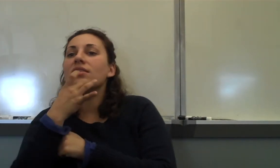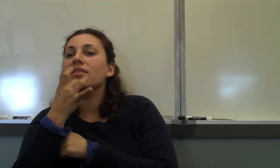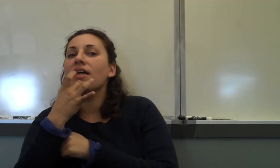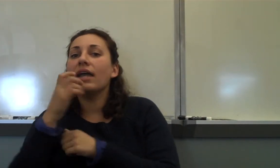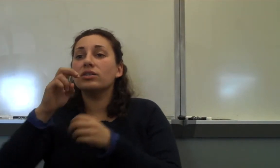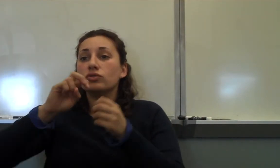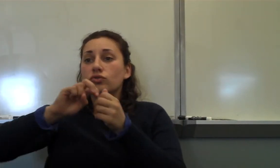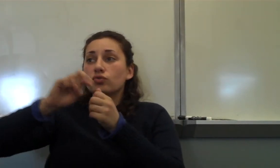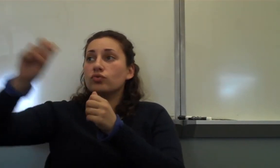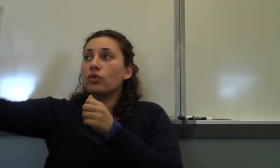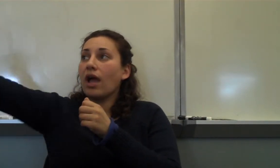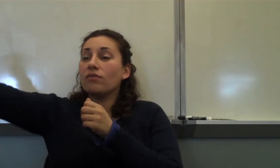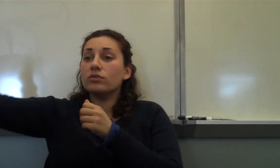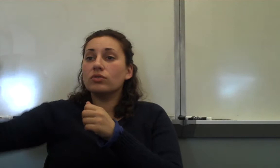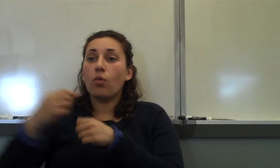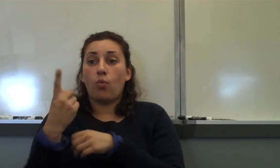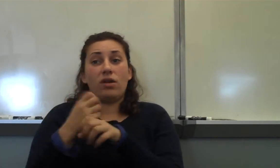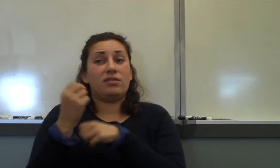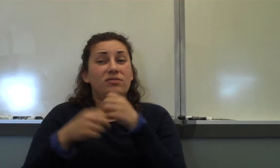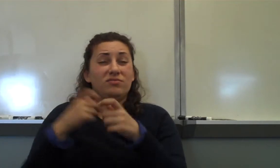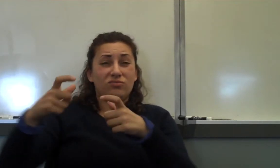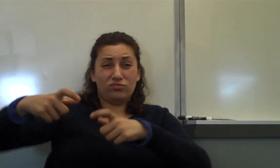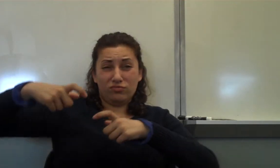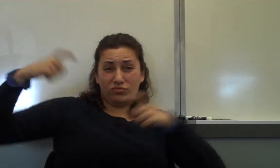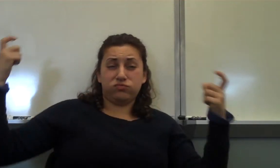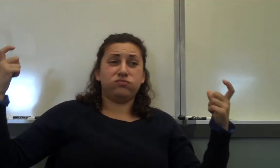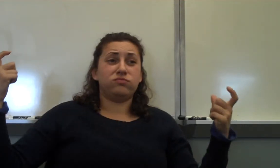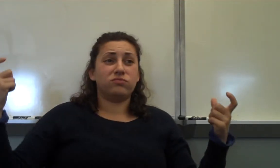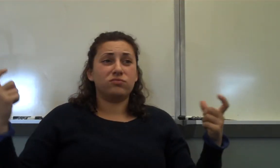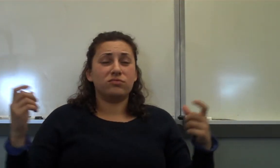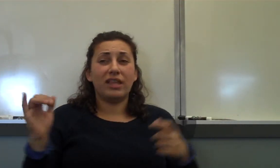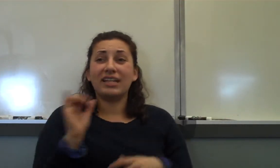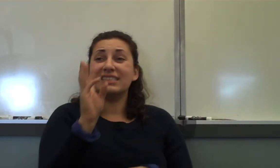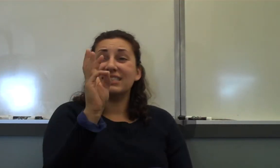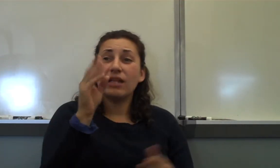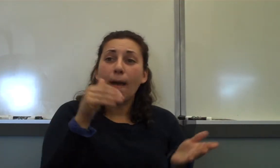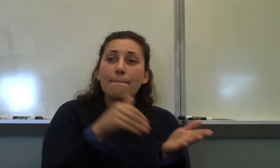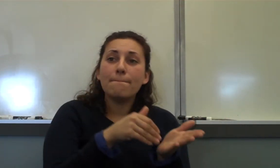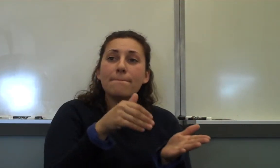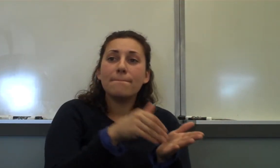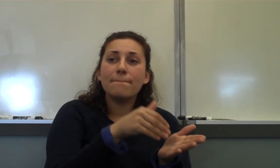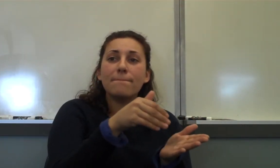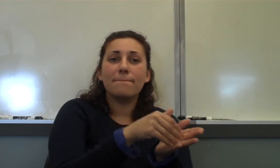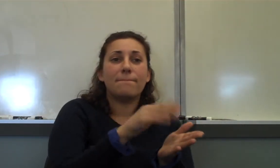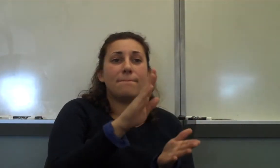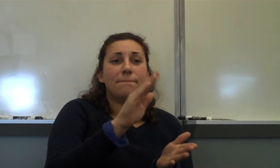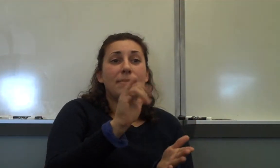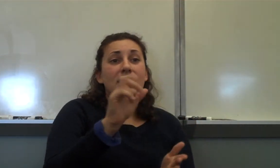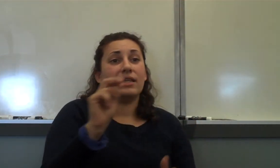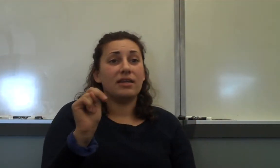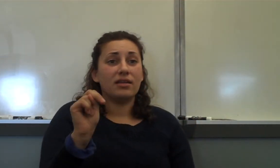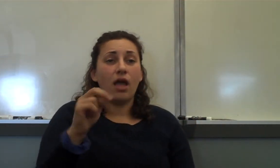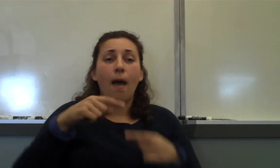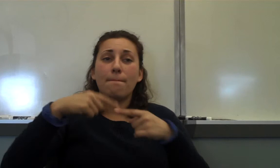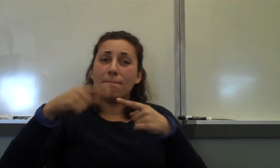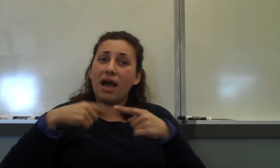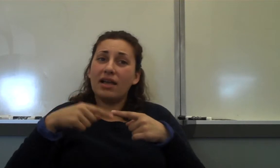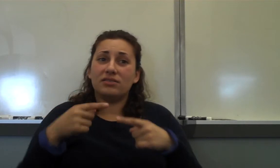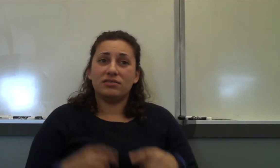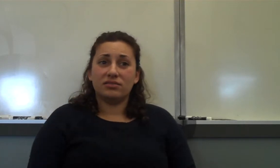which is huge. It's about 6 billion miles, okay? But when you look at